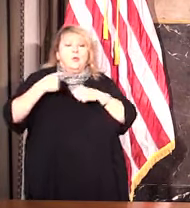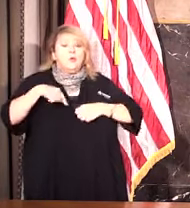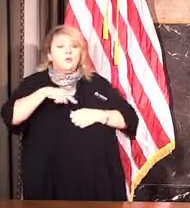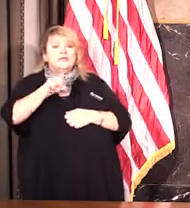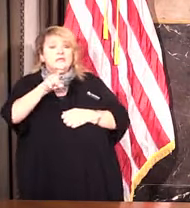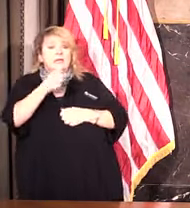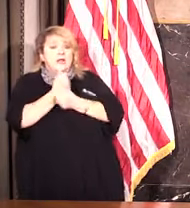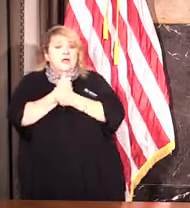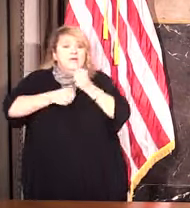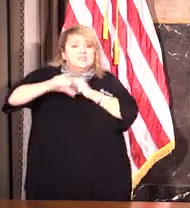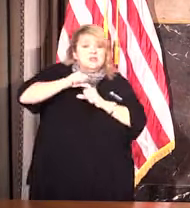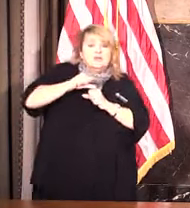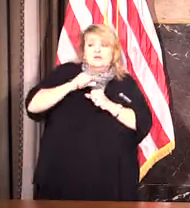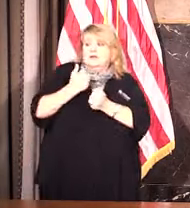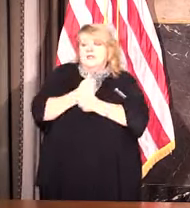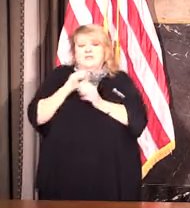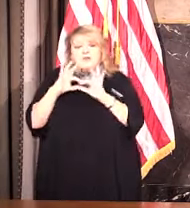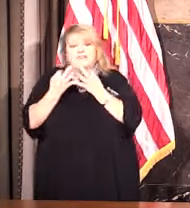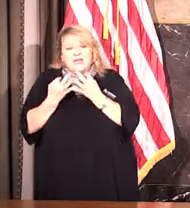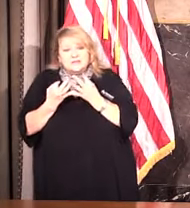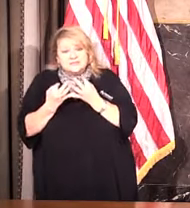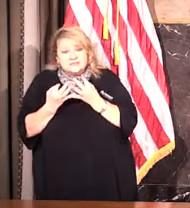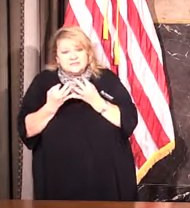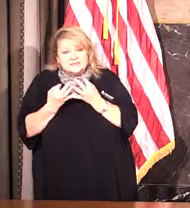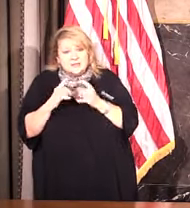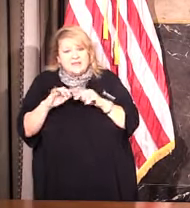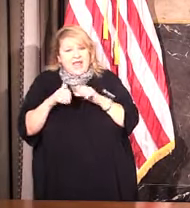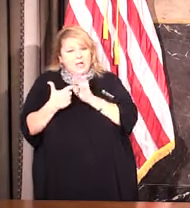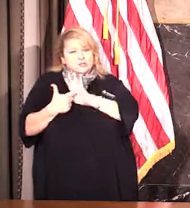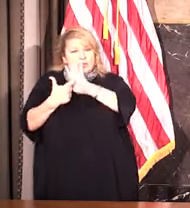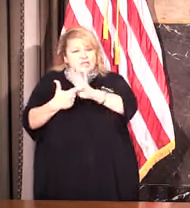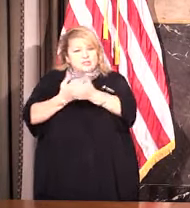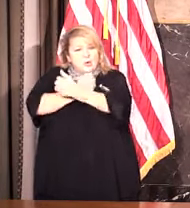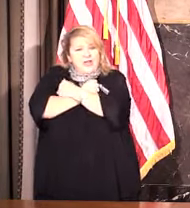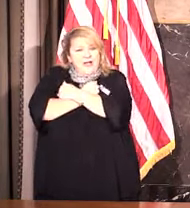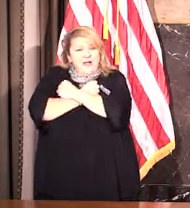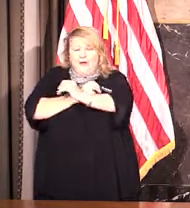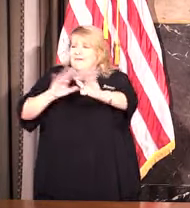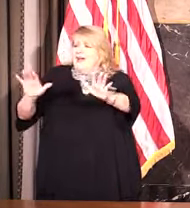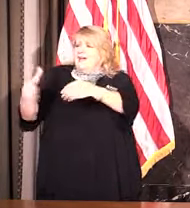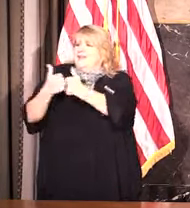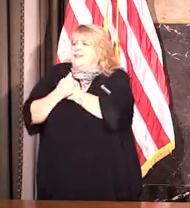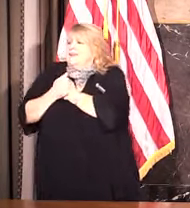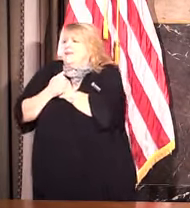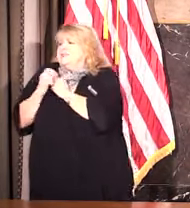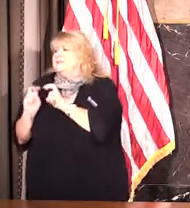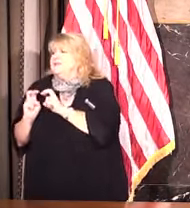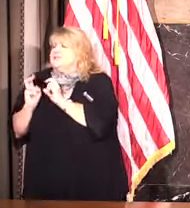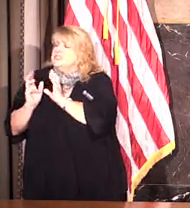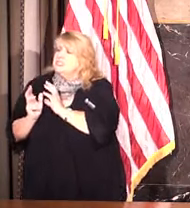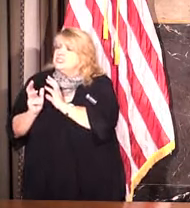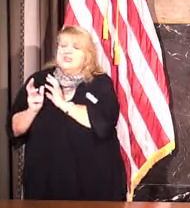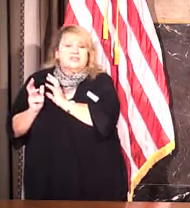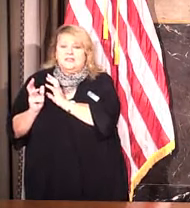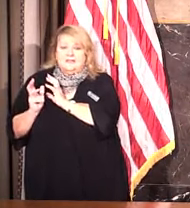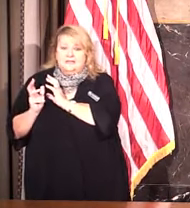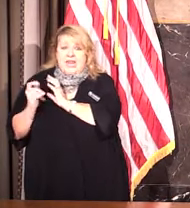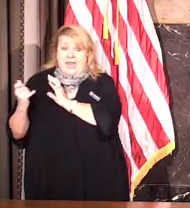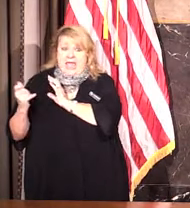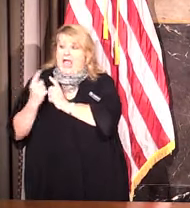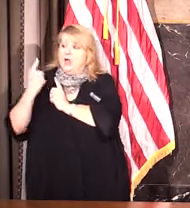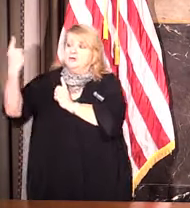families. But we express that love differently now, given the danger that is out there. So let's all do our